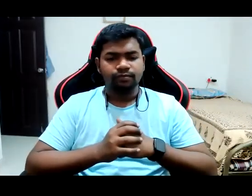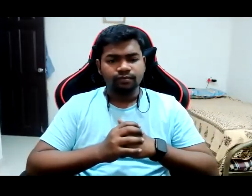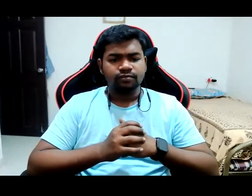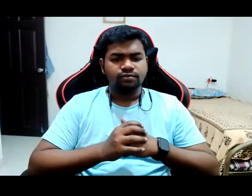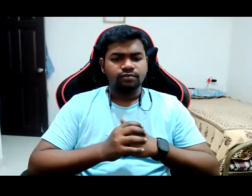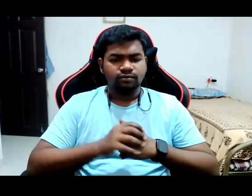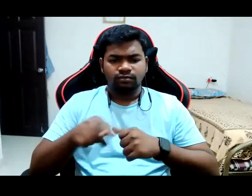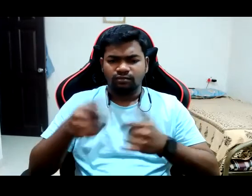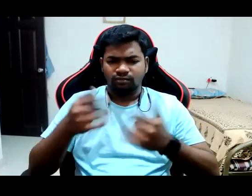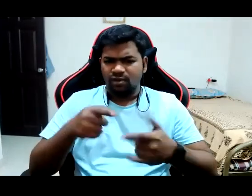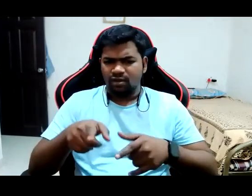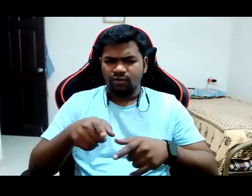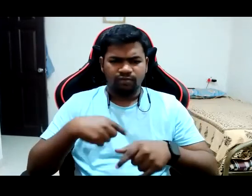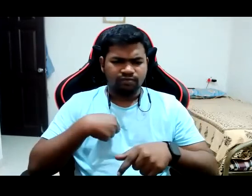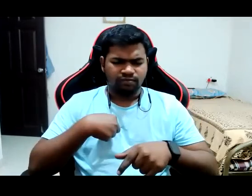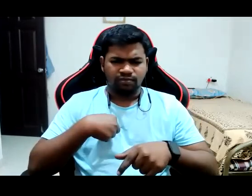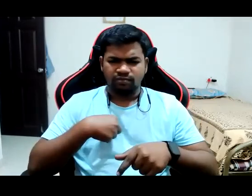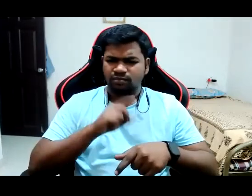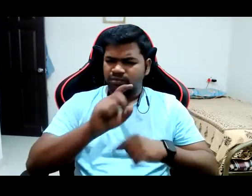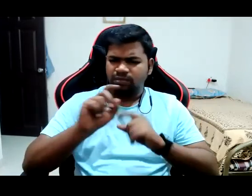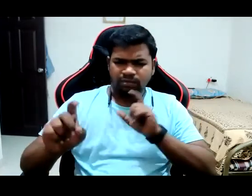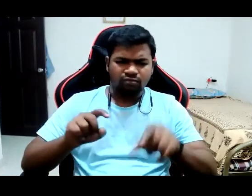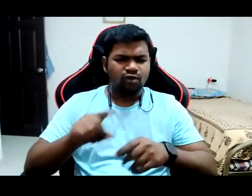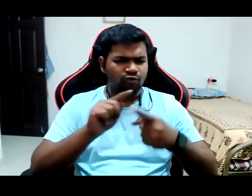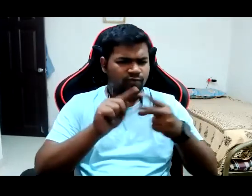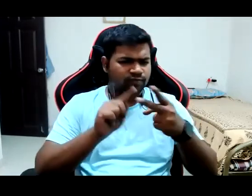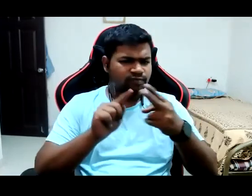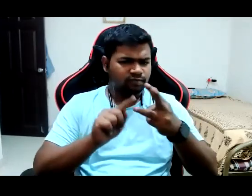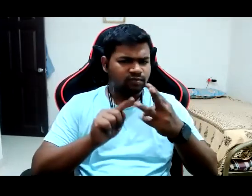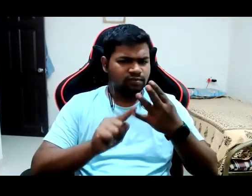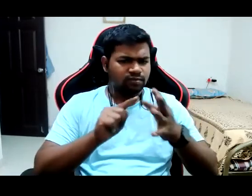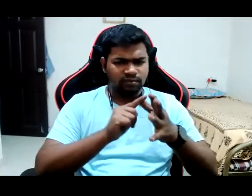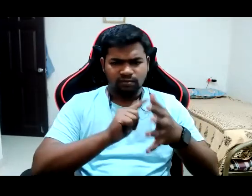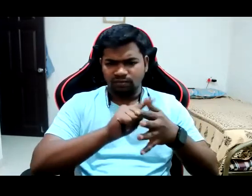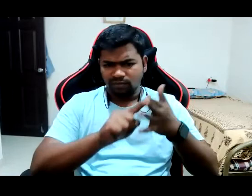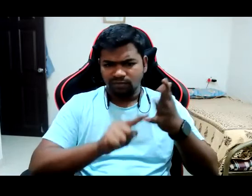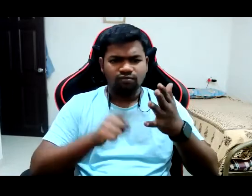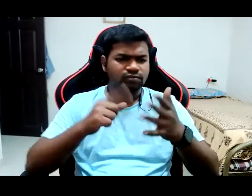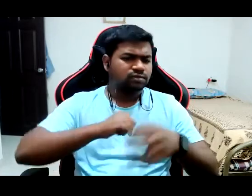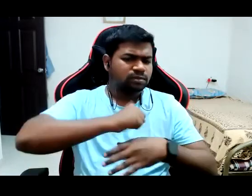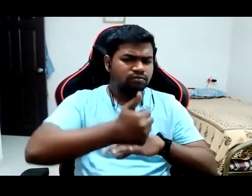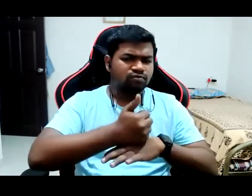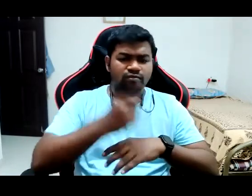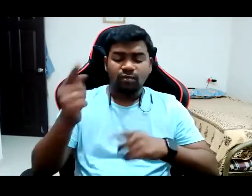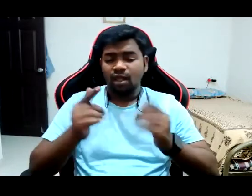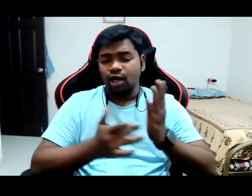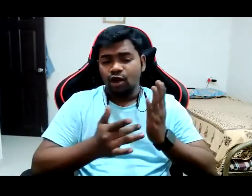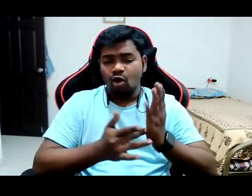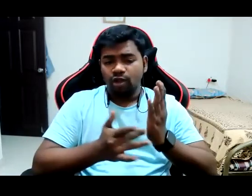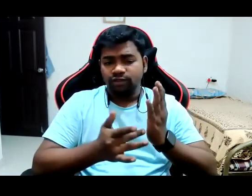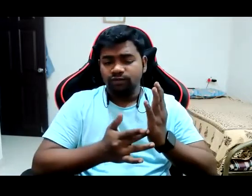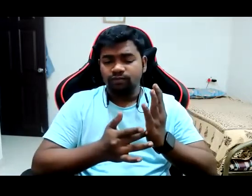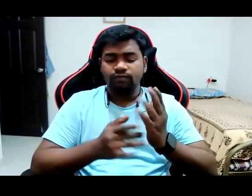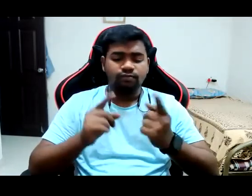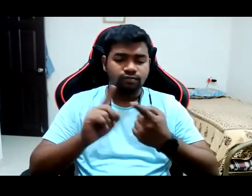judging criteria as well. So there are 5 things that judges will be looking for. Technology. So of course,